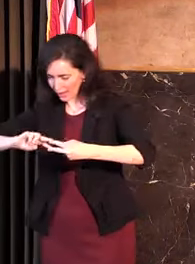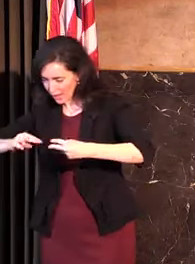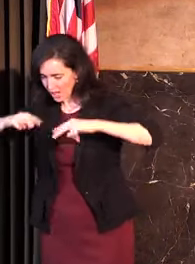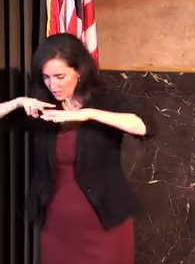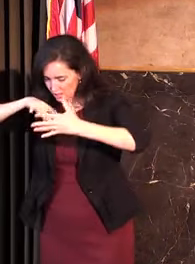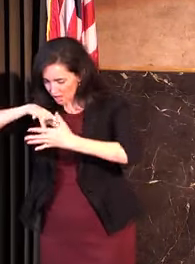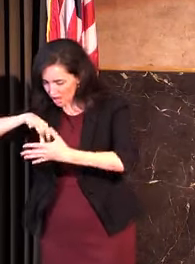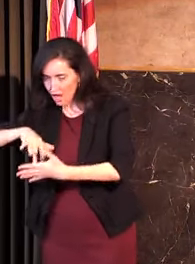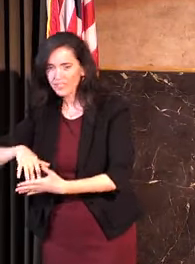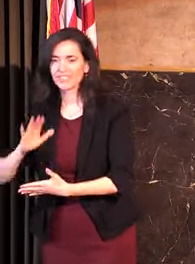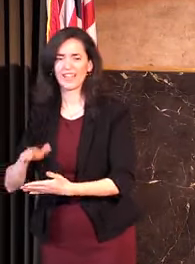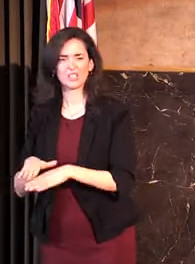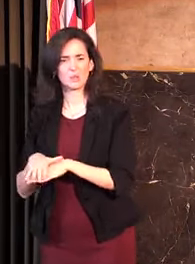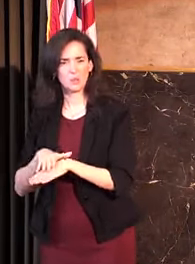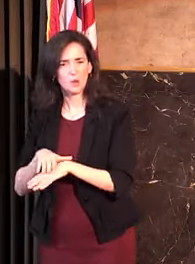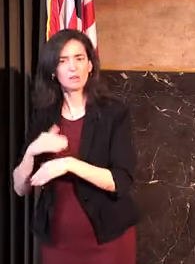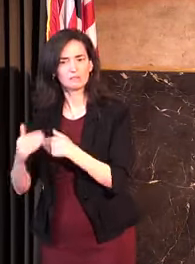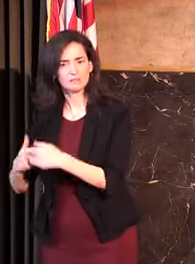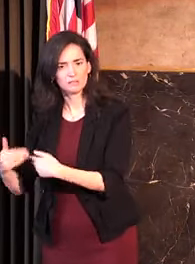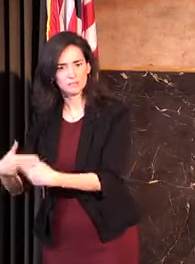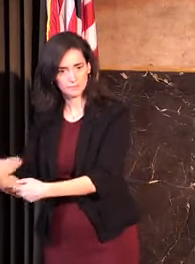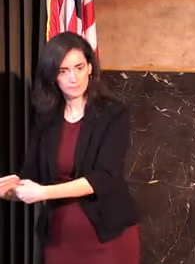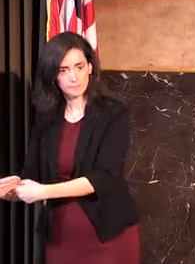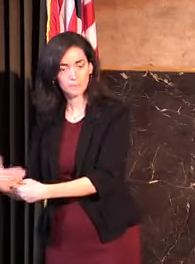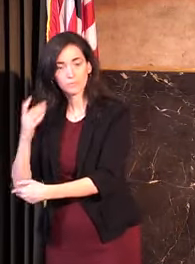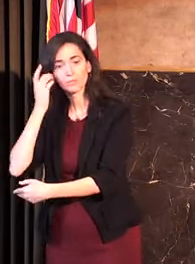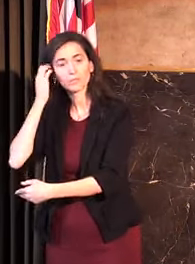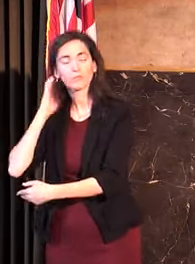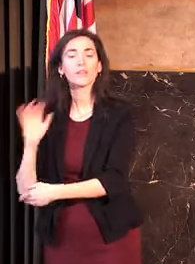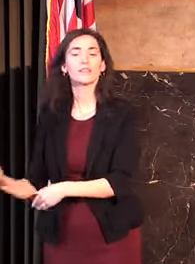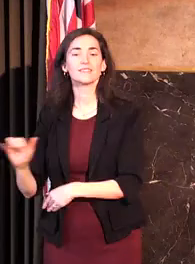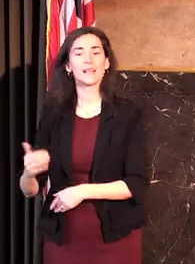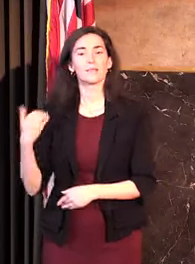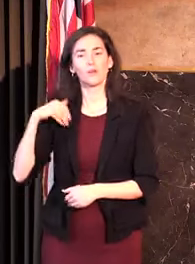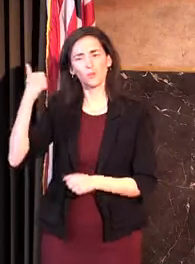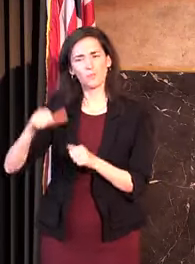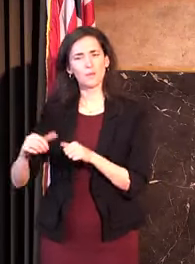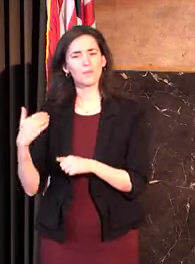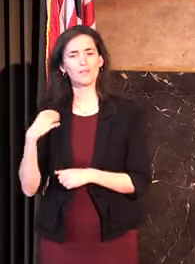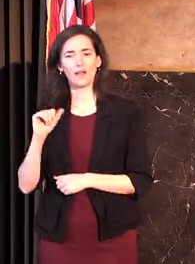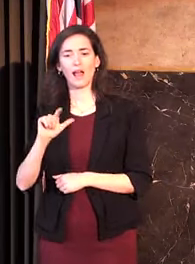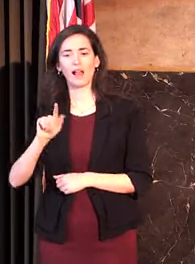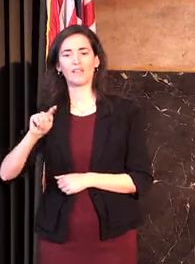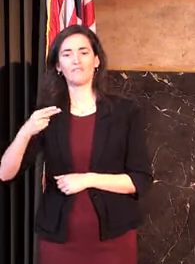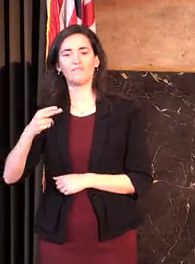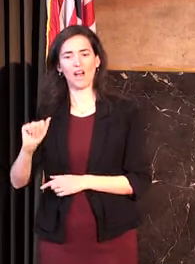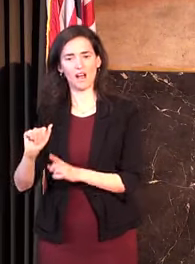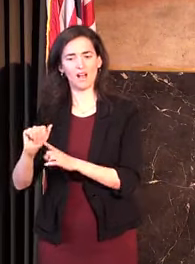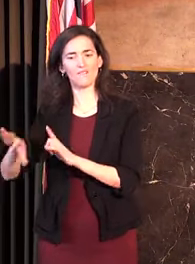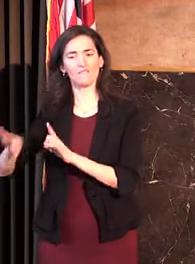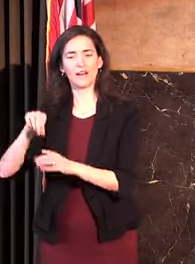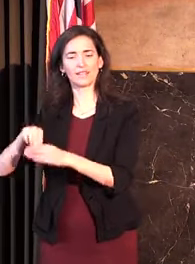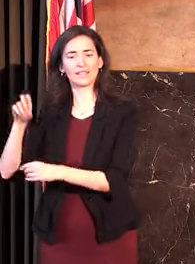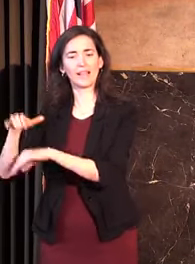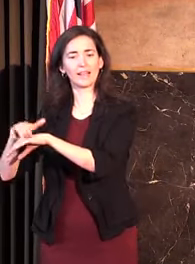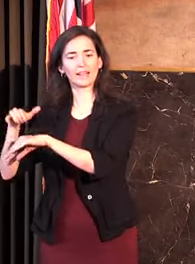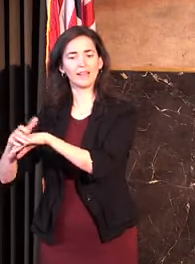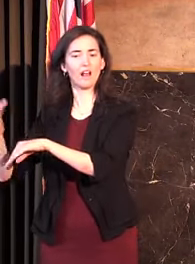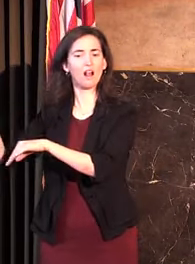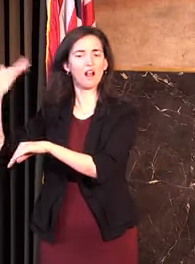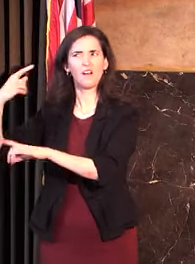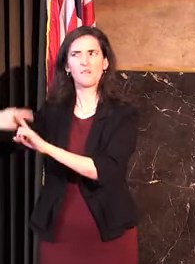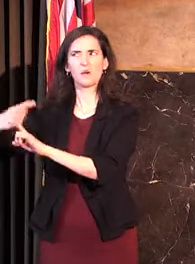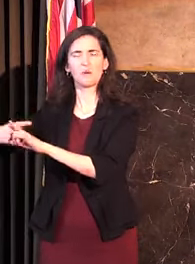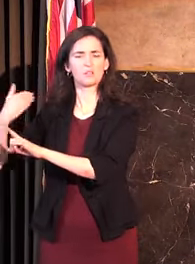I'll say, of the variant, and it was the same with the Alpha variant, by the way, the one that was initially identified in the UK months ago, we